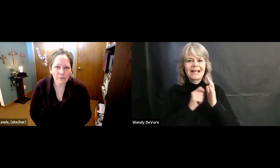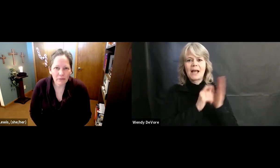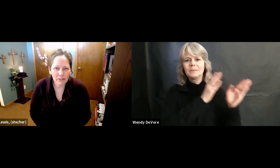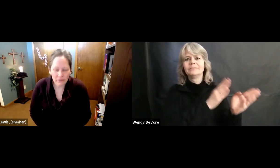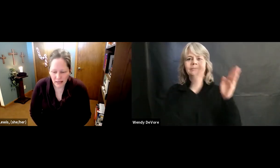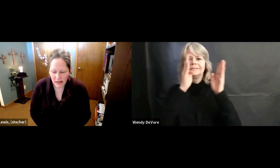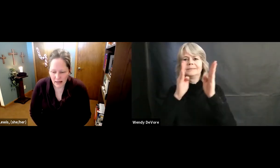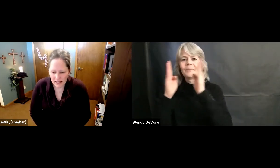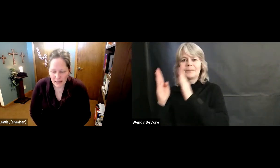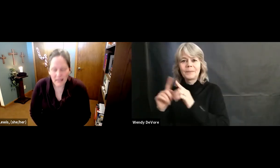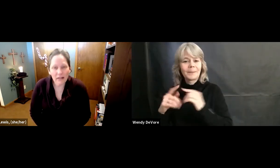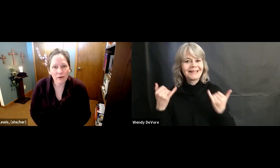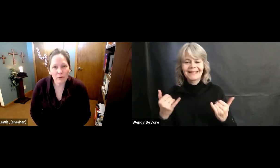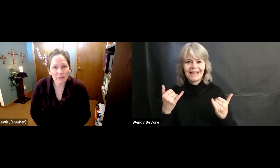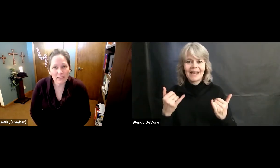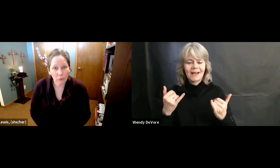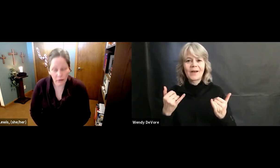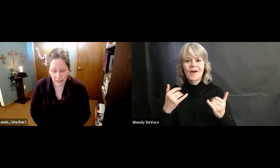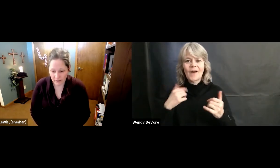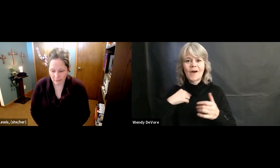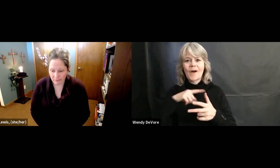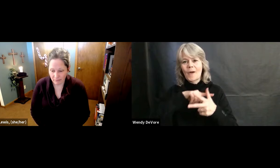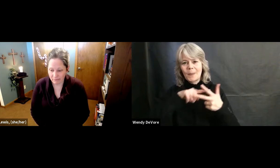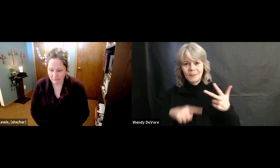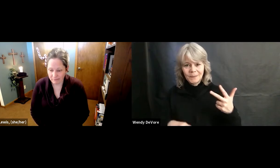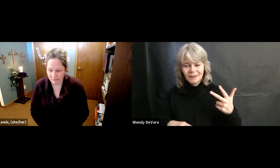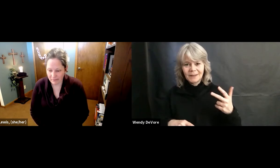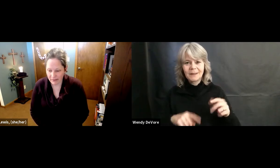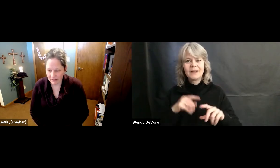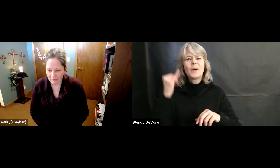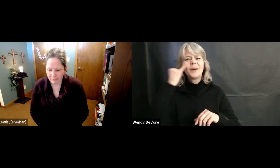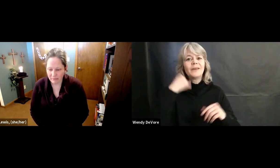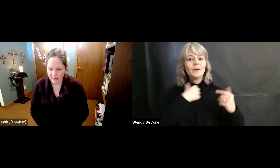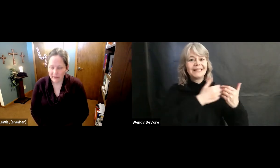And when we do that, I think we miss the point.